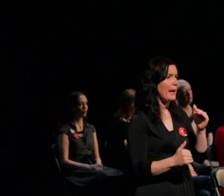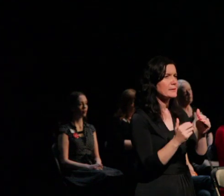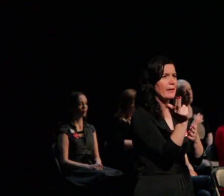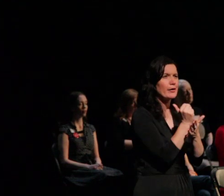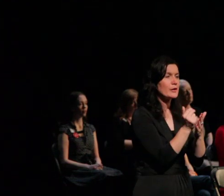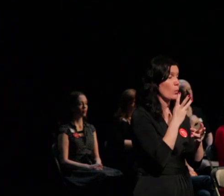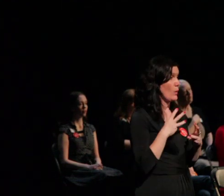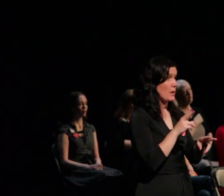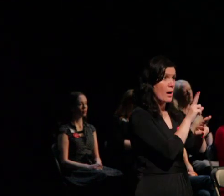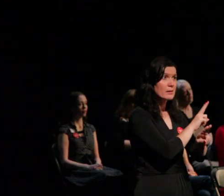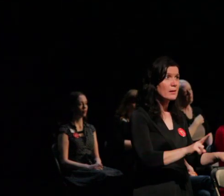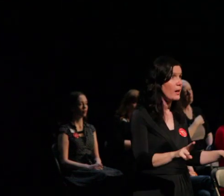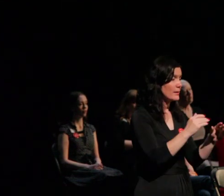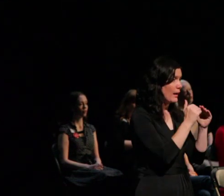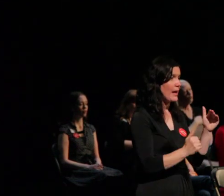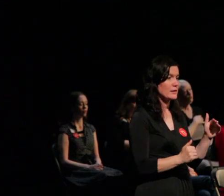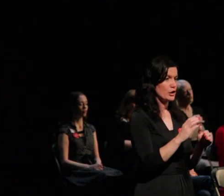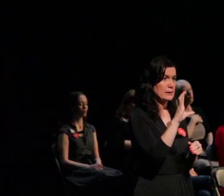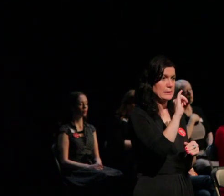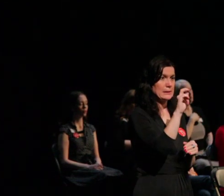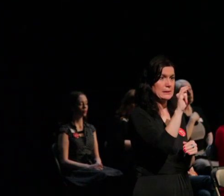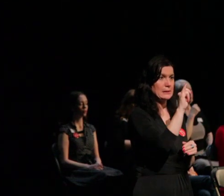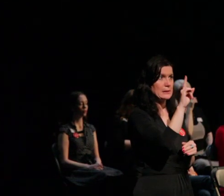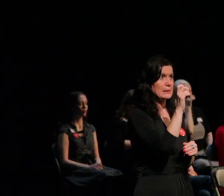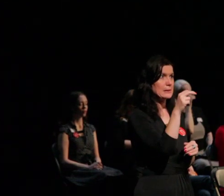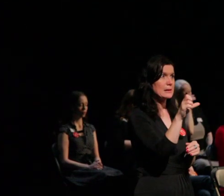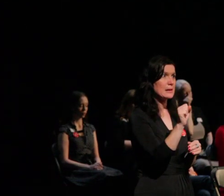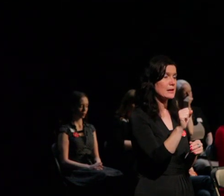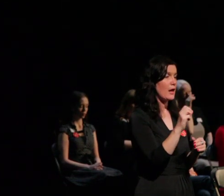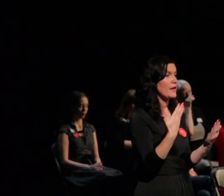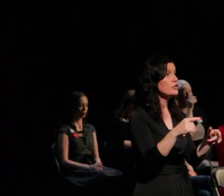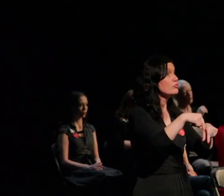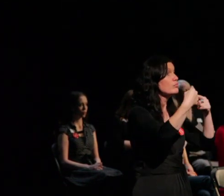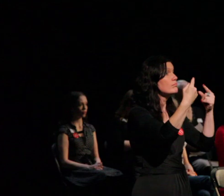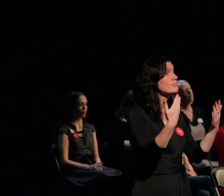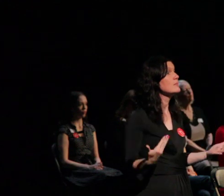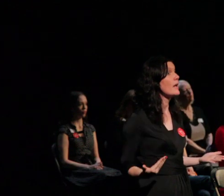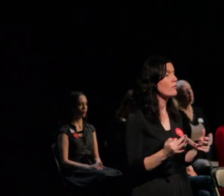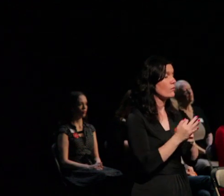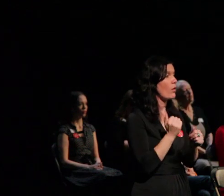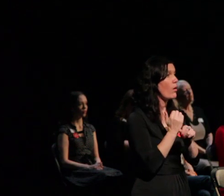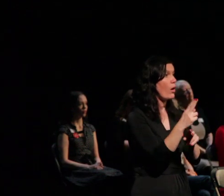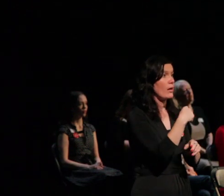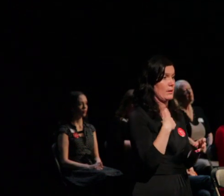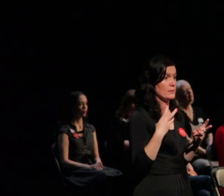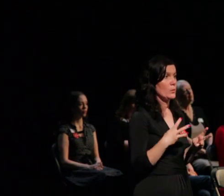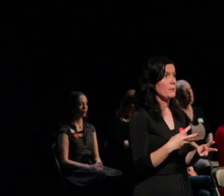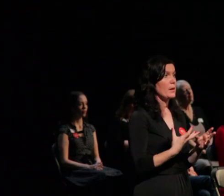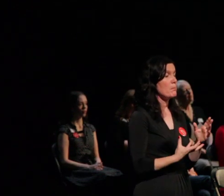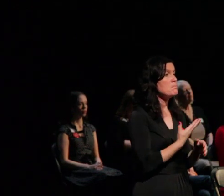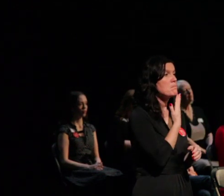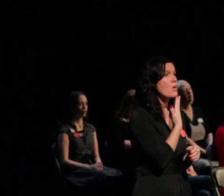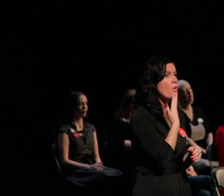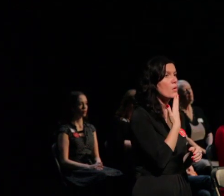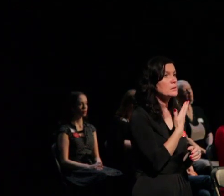women are not lesser citizens. The challenge now for all of us, board